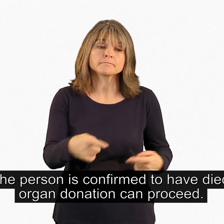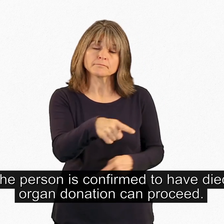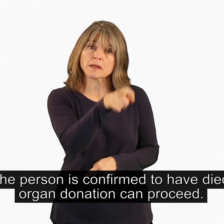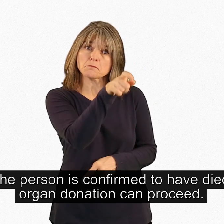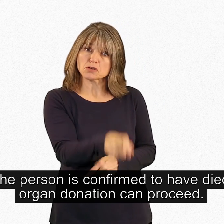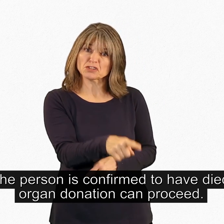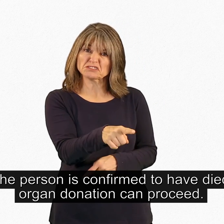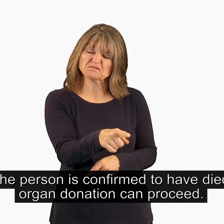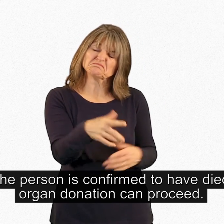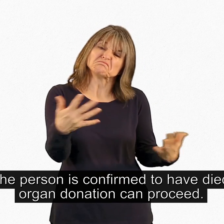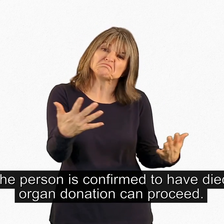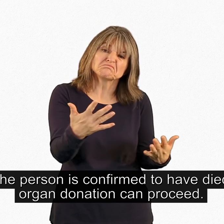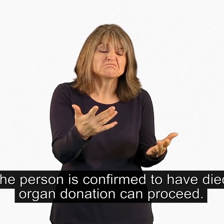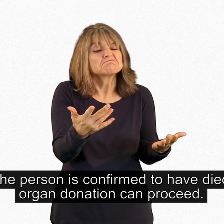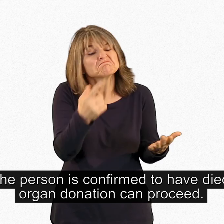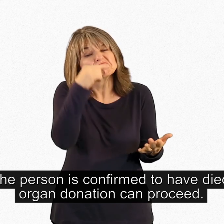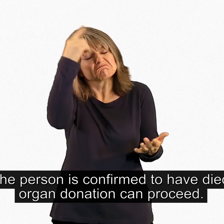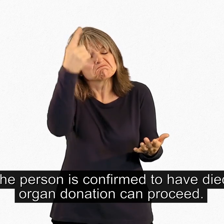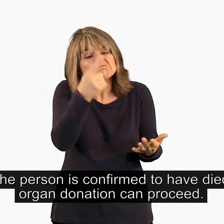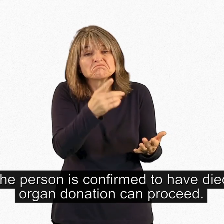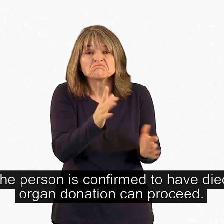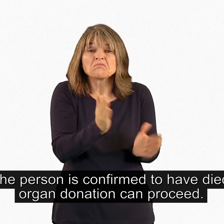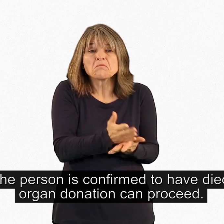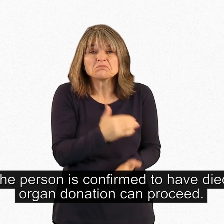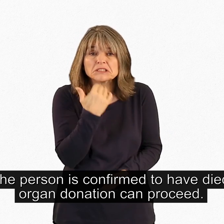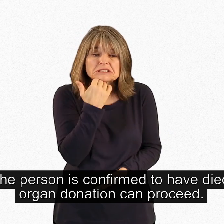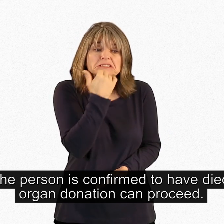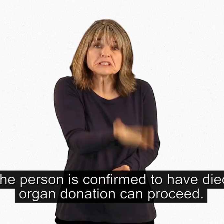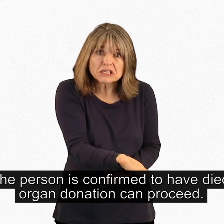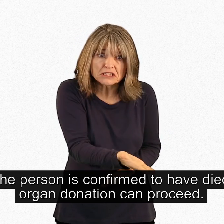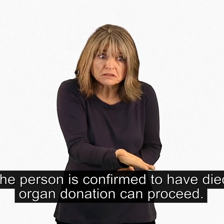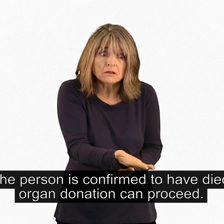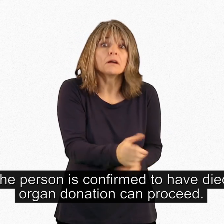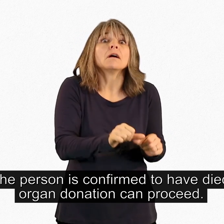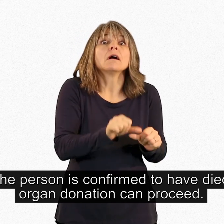Once the person is confirmed to have died, then organ donation can proceed